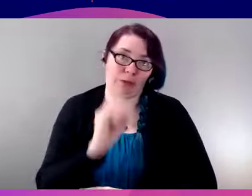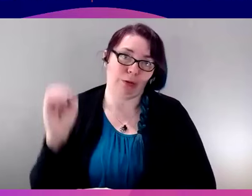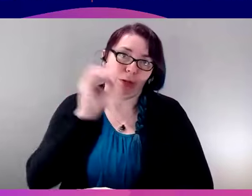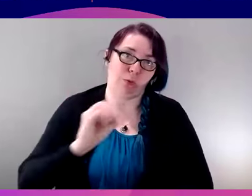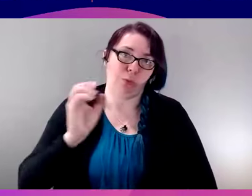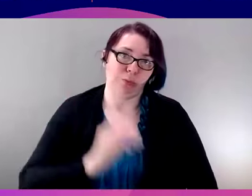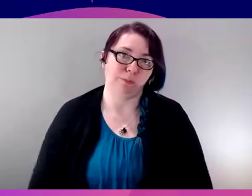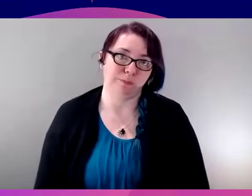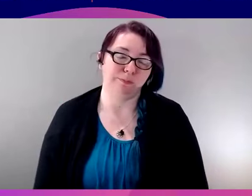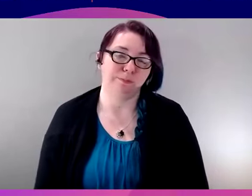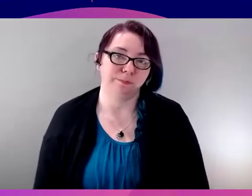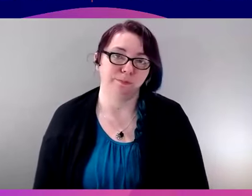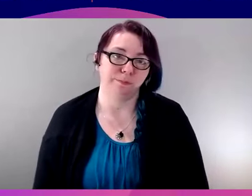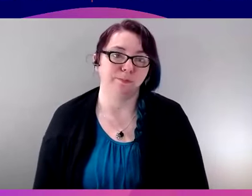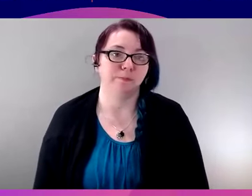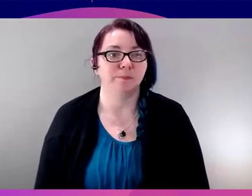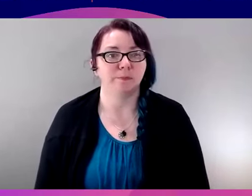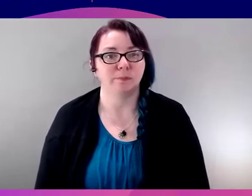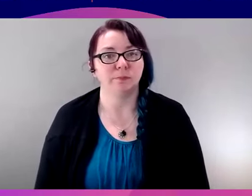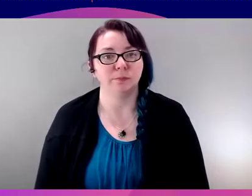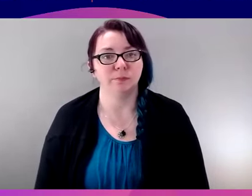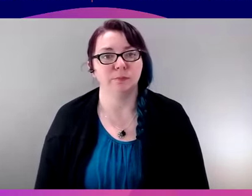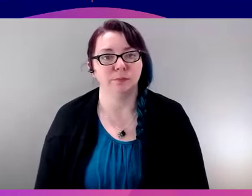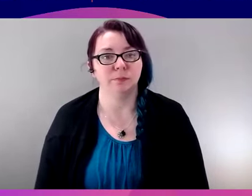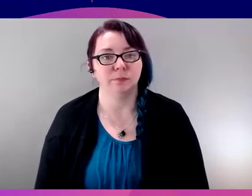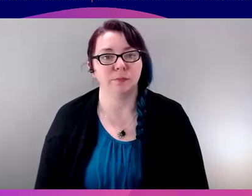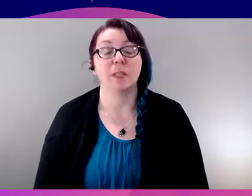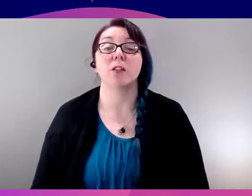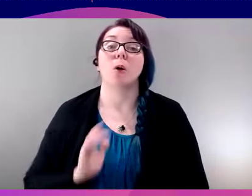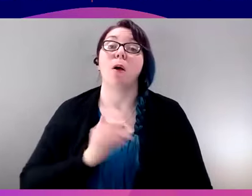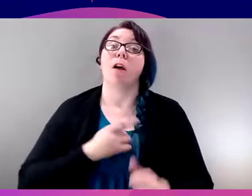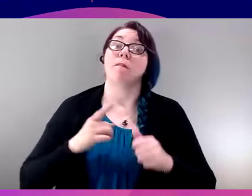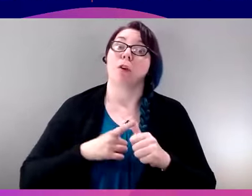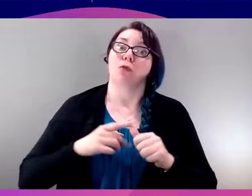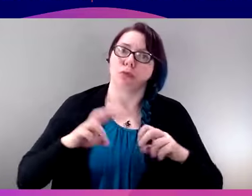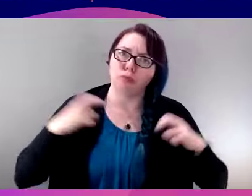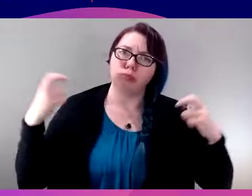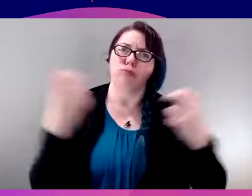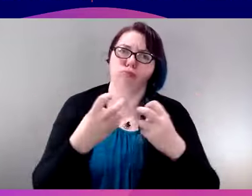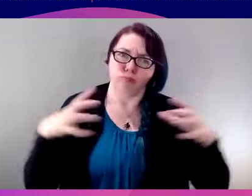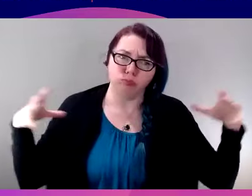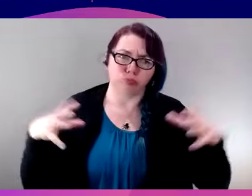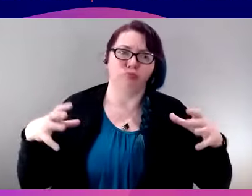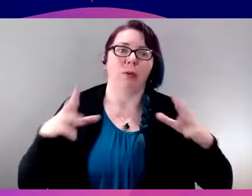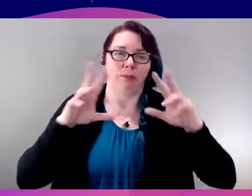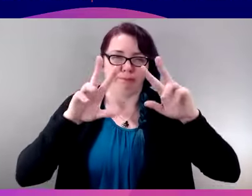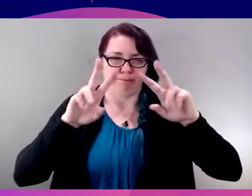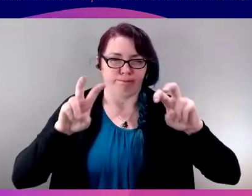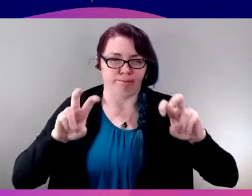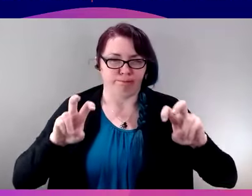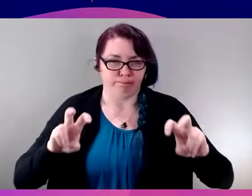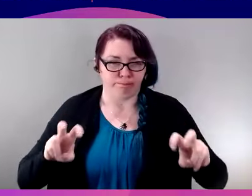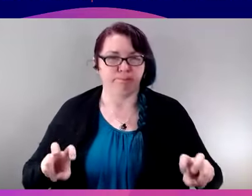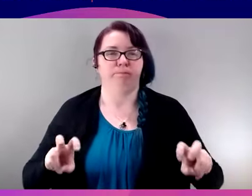So as we reviewed our social network analysis from our lead partner roundtable, we did a SLOC analysis, which is